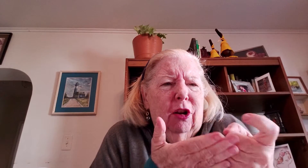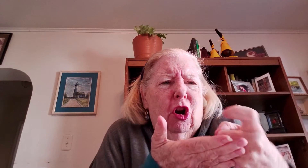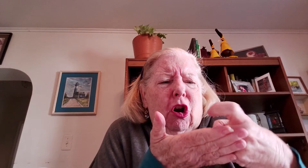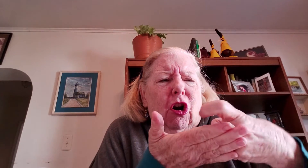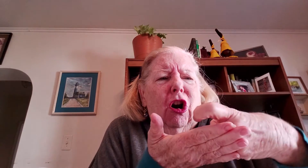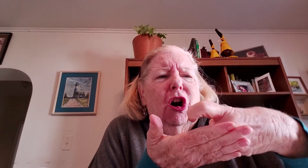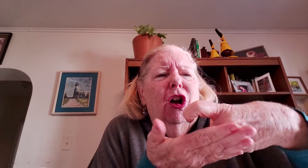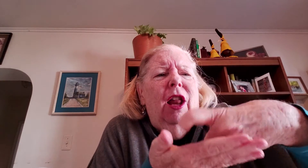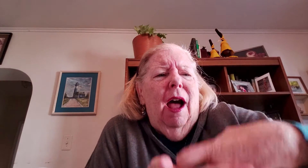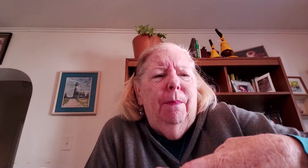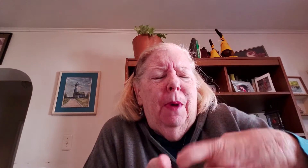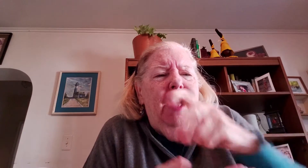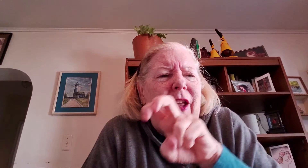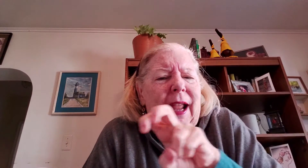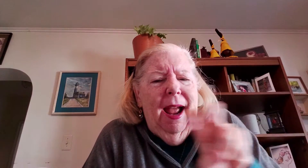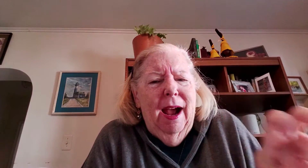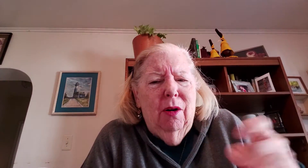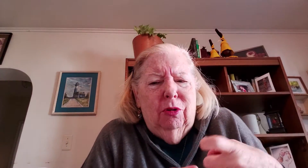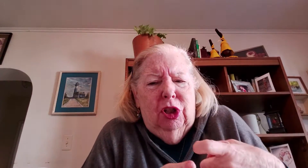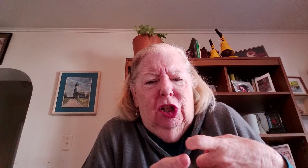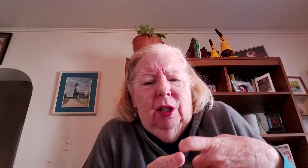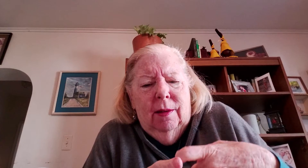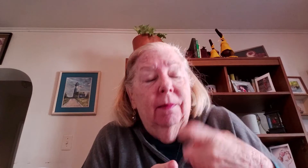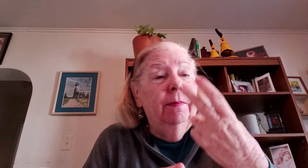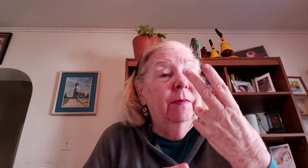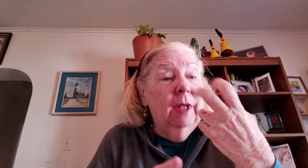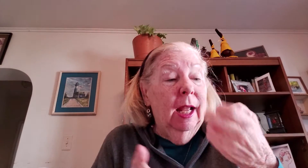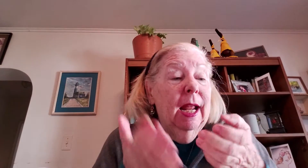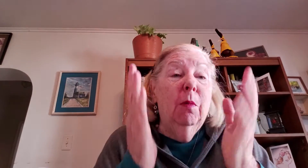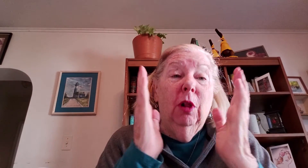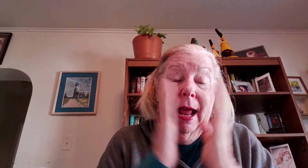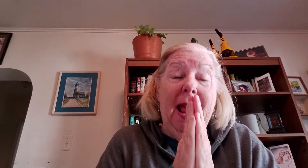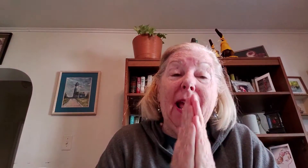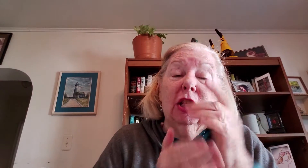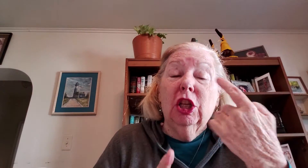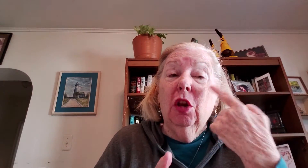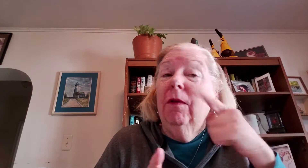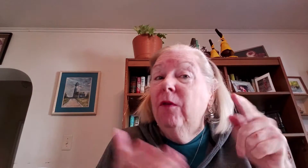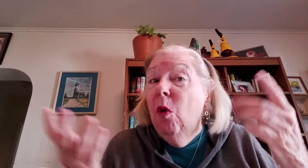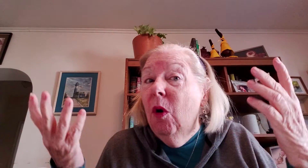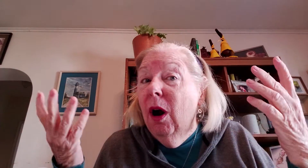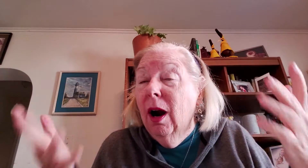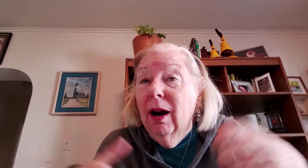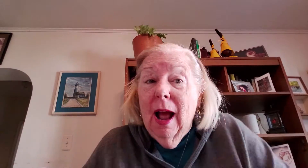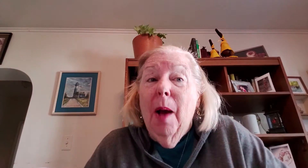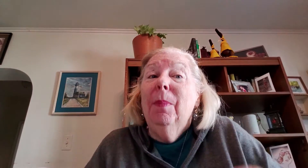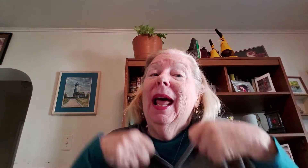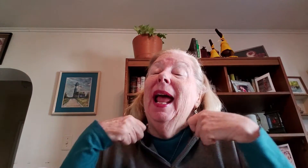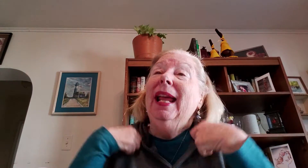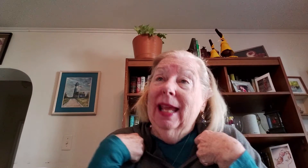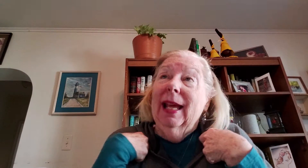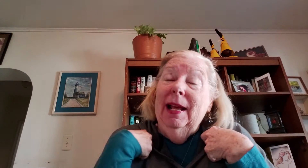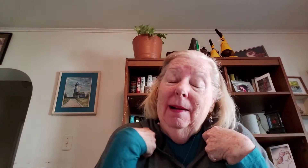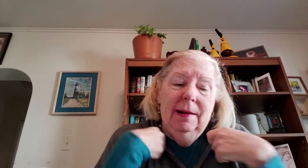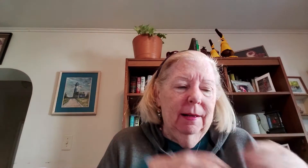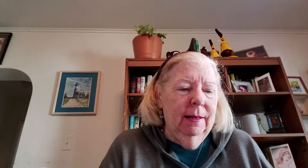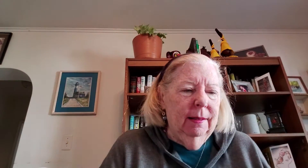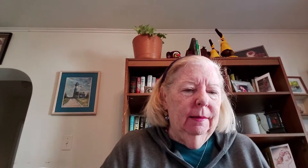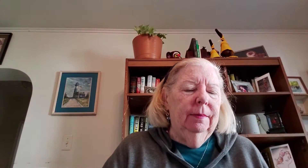and curl up on the couch. And he will ask you for a blanket.